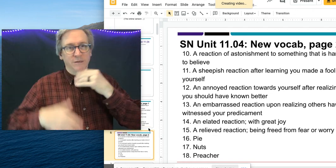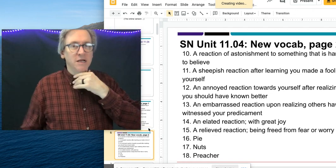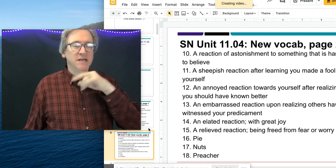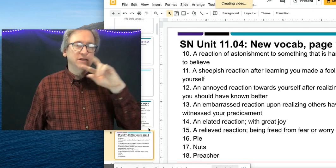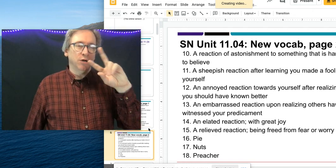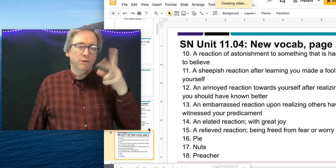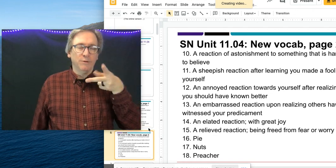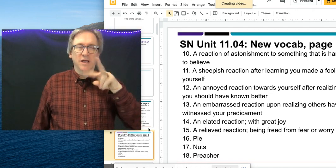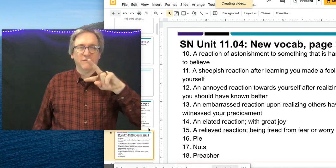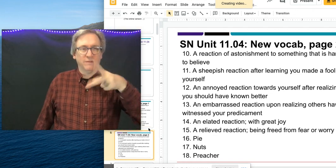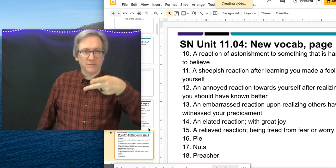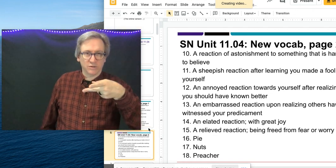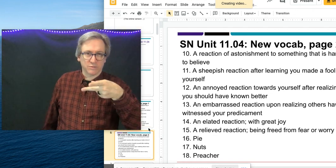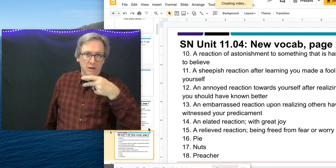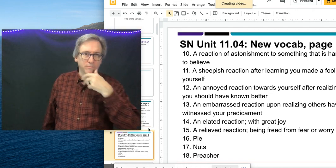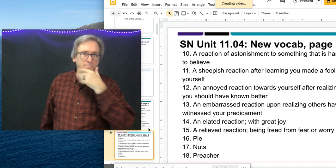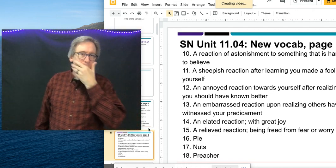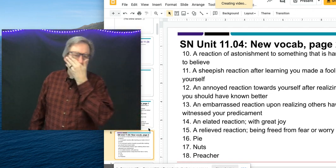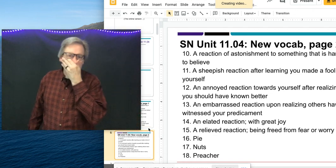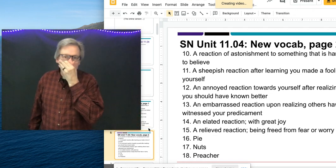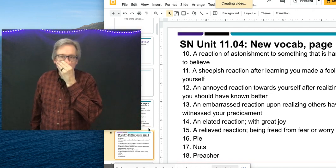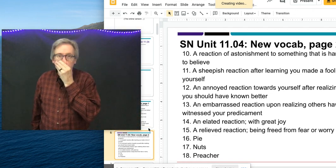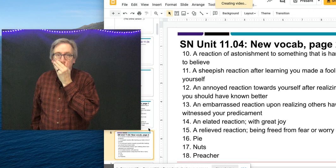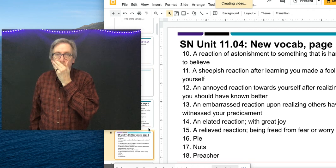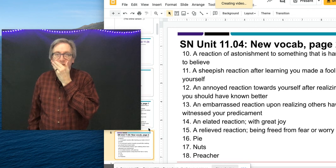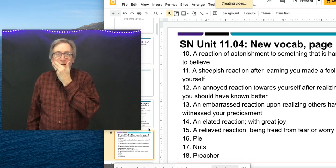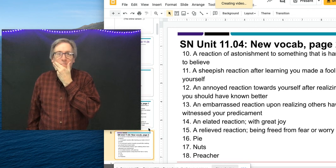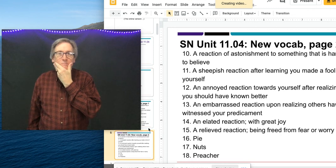Embarrassed. So the book kind of flips those around.